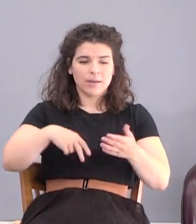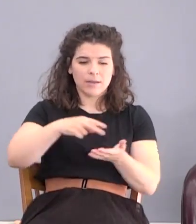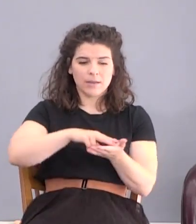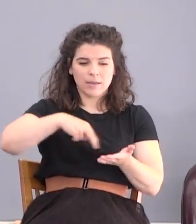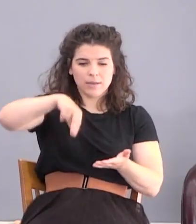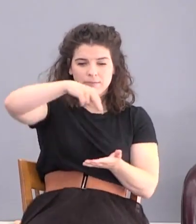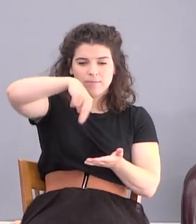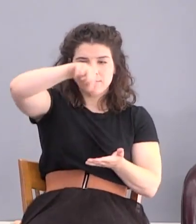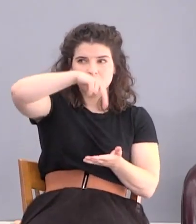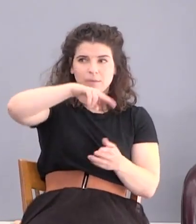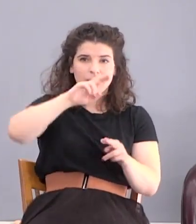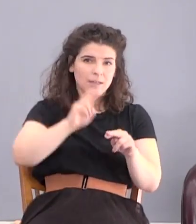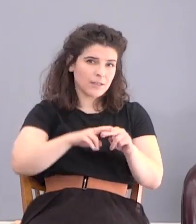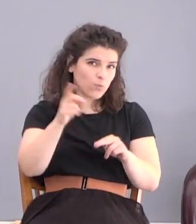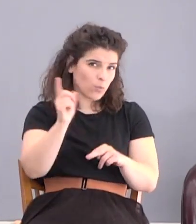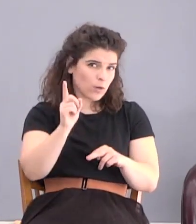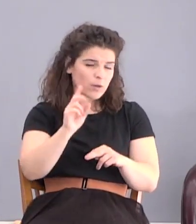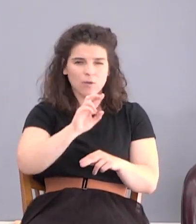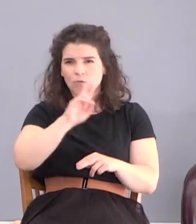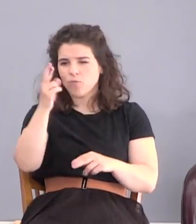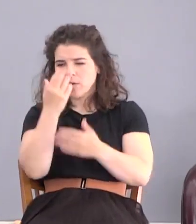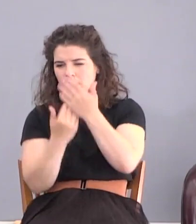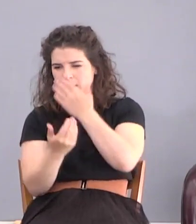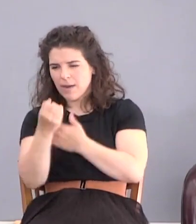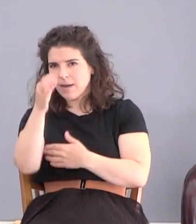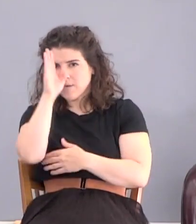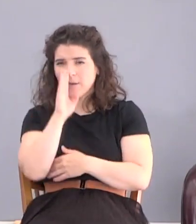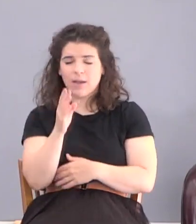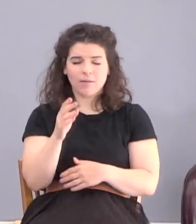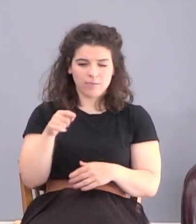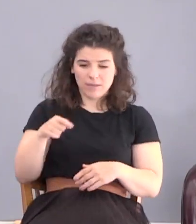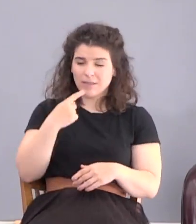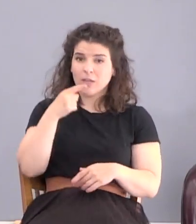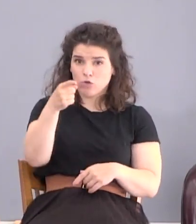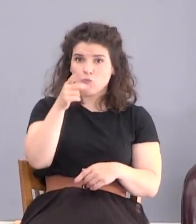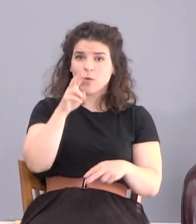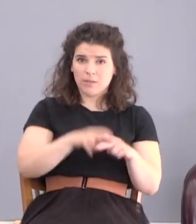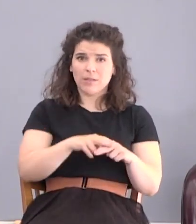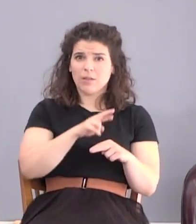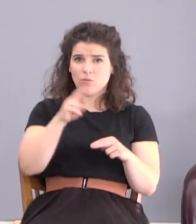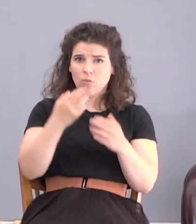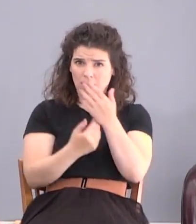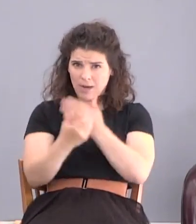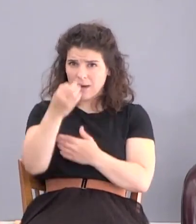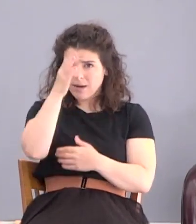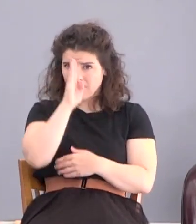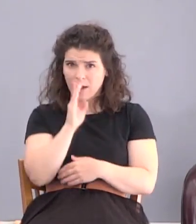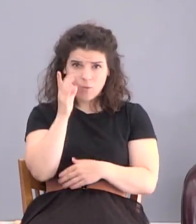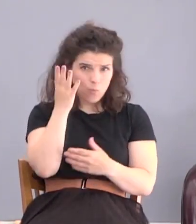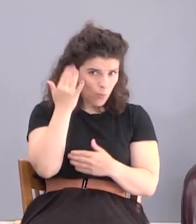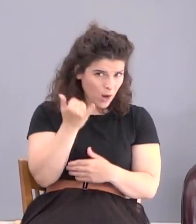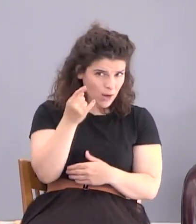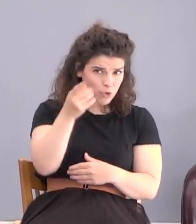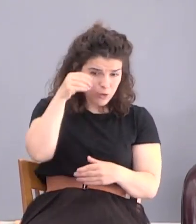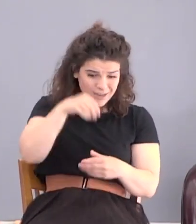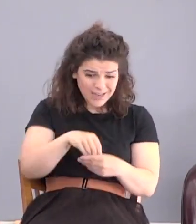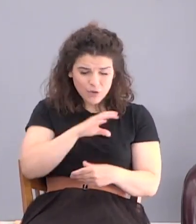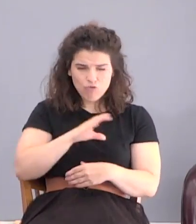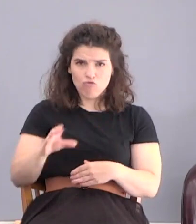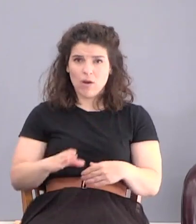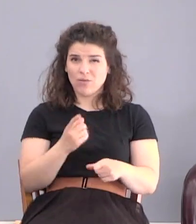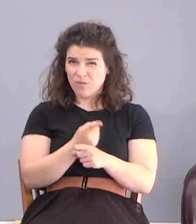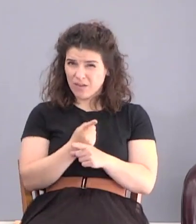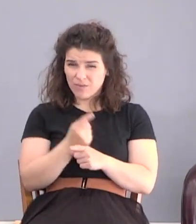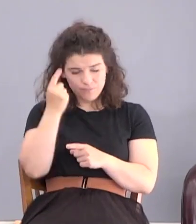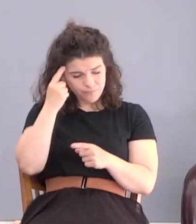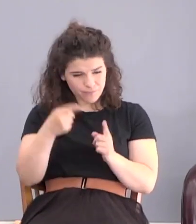right hand of God. This says right here that you're seated at the right hand of God because you're in Christ, aren't you? So